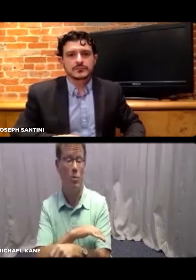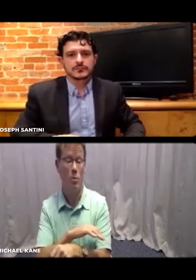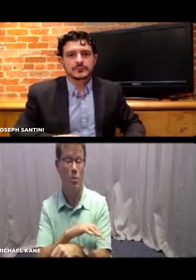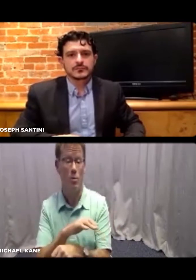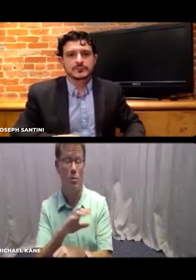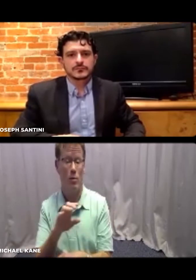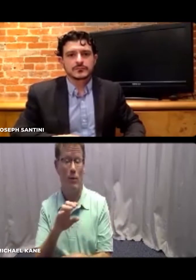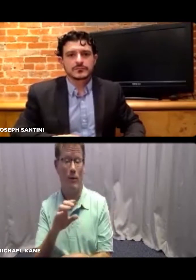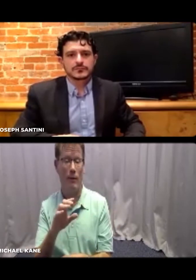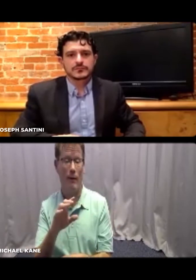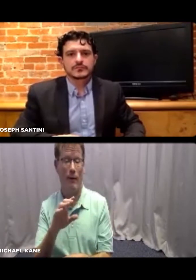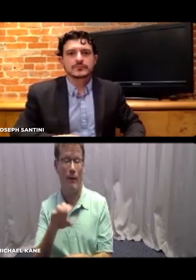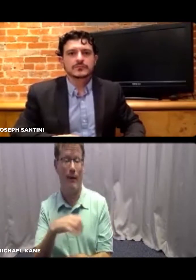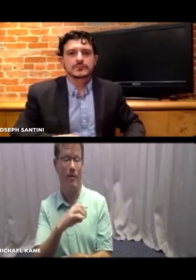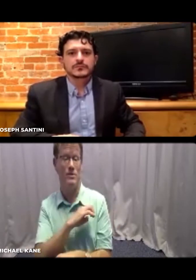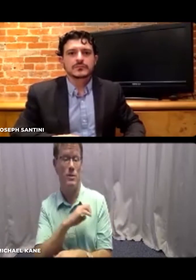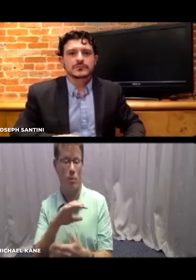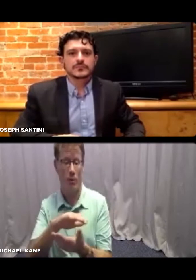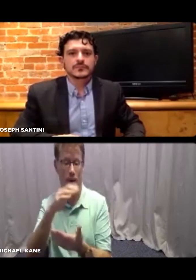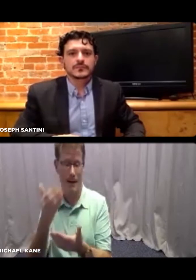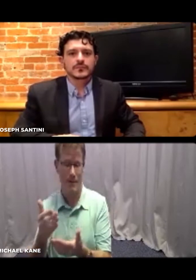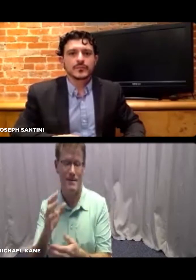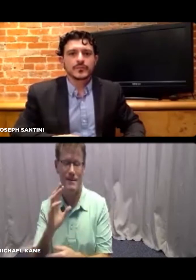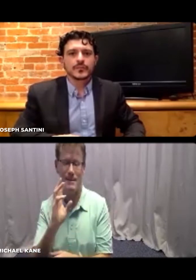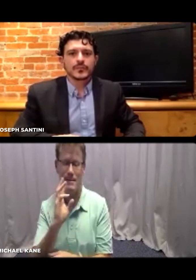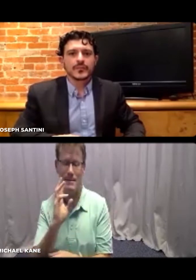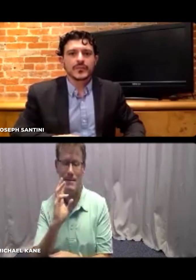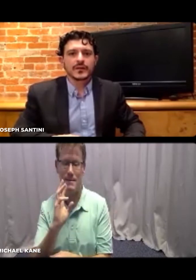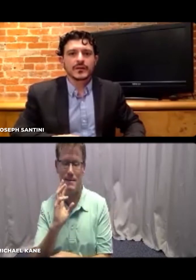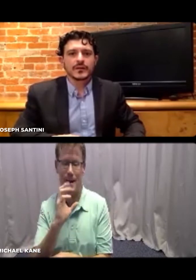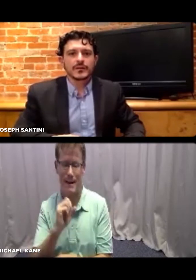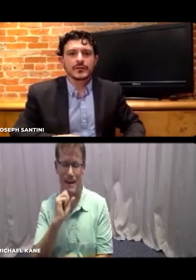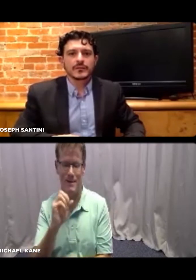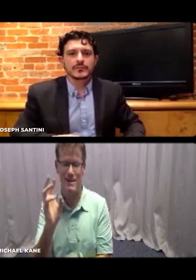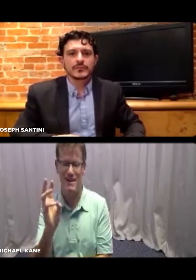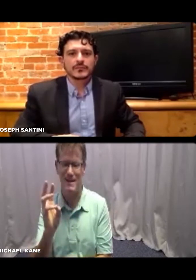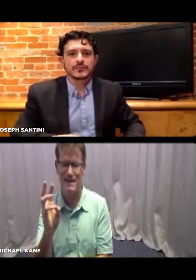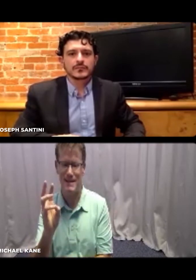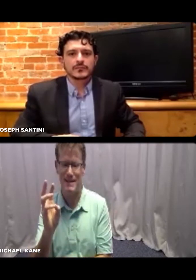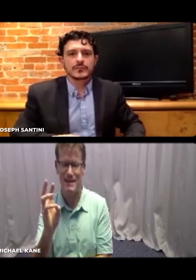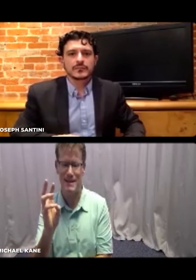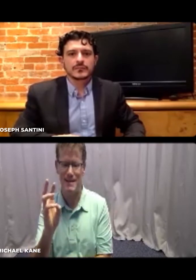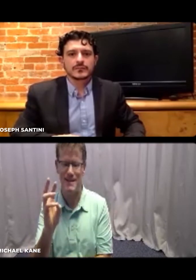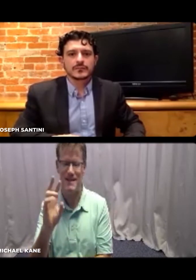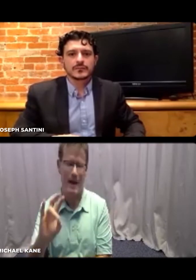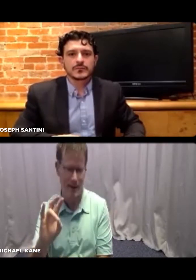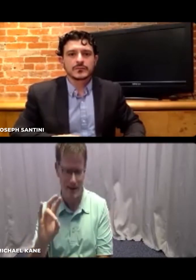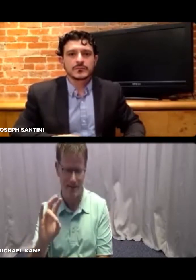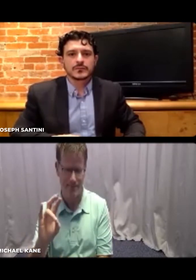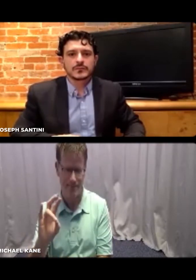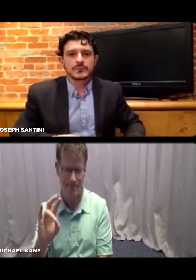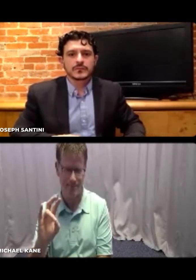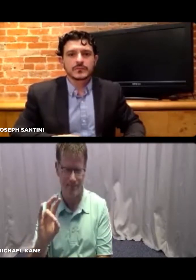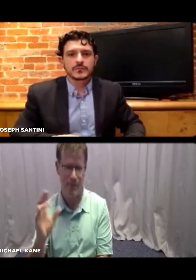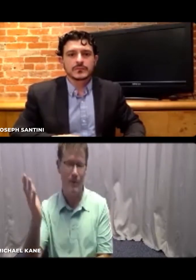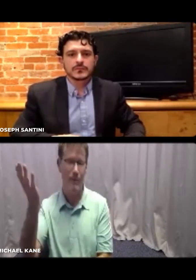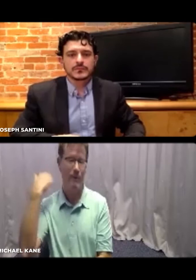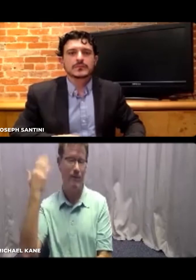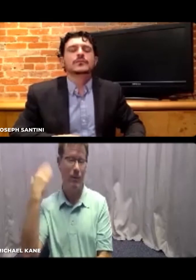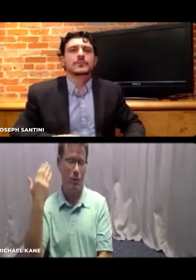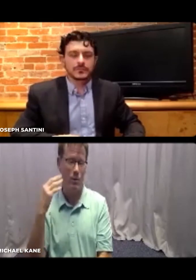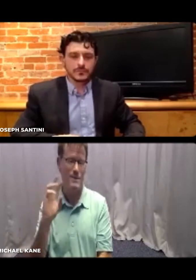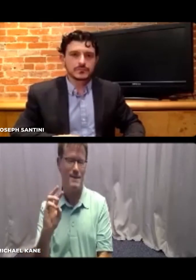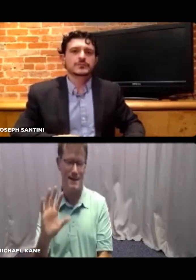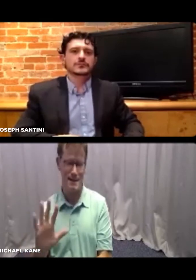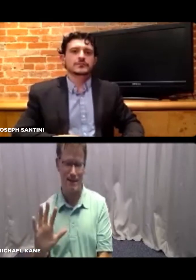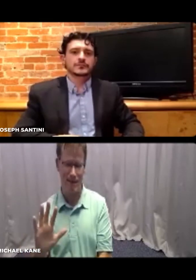the full eligibility age to receive the full amount is 67. In the past, it was 65,